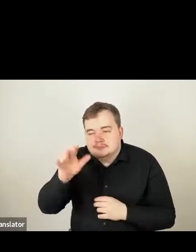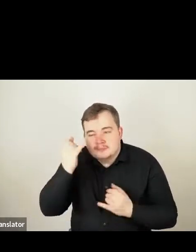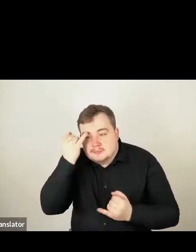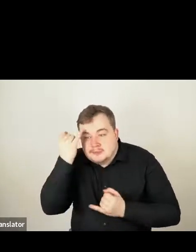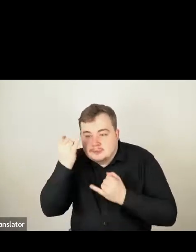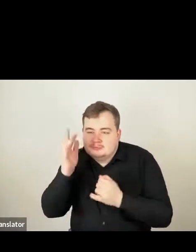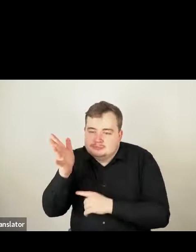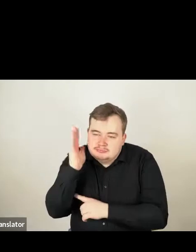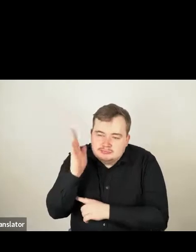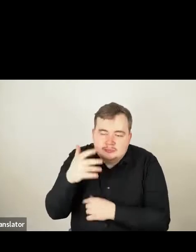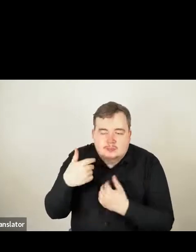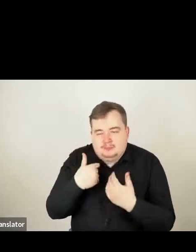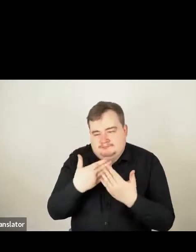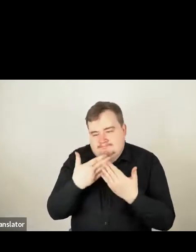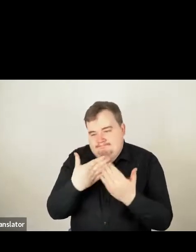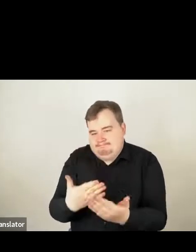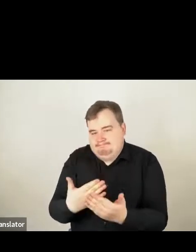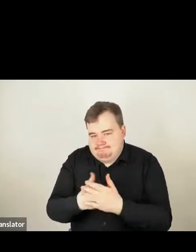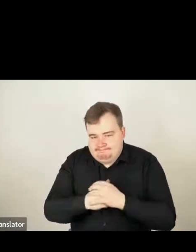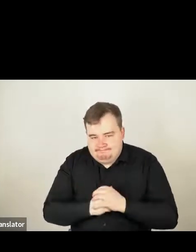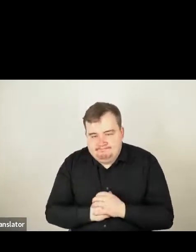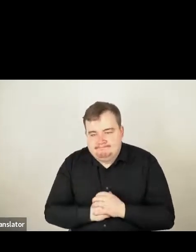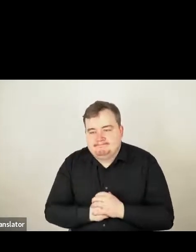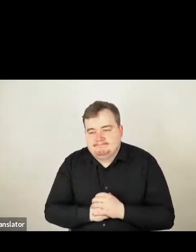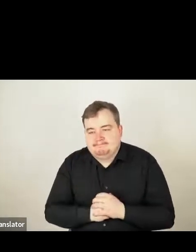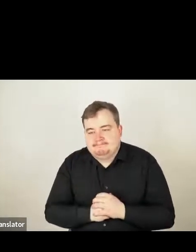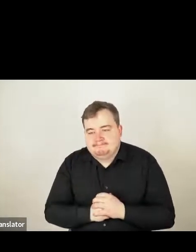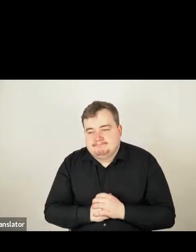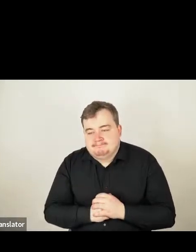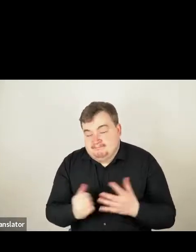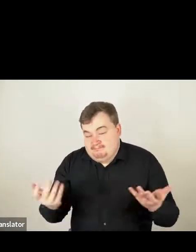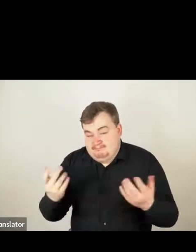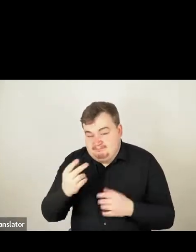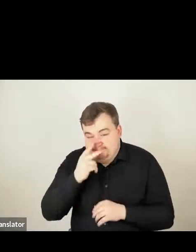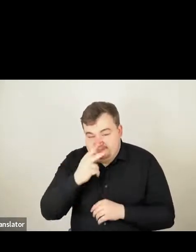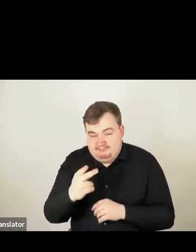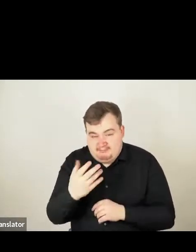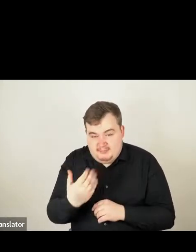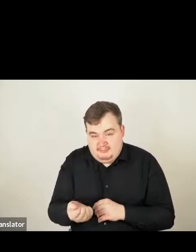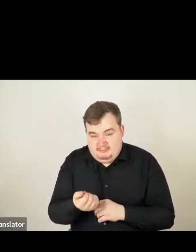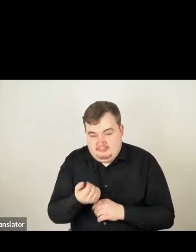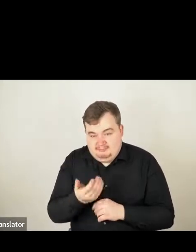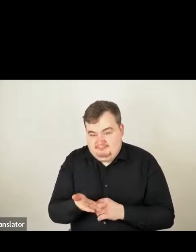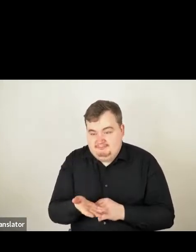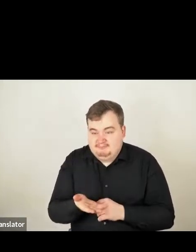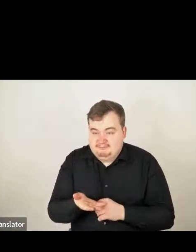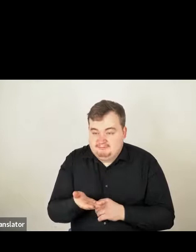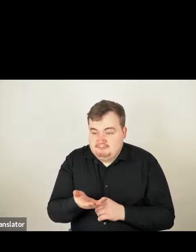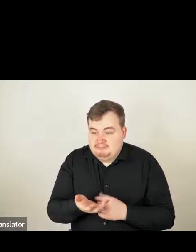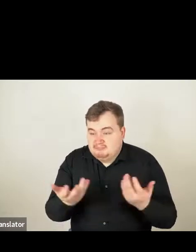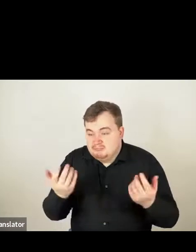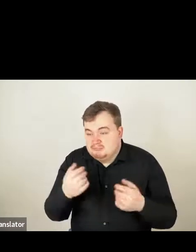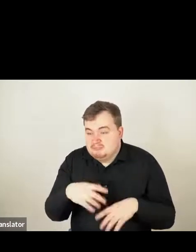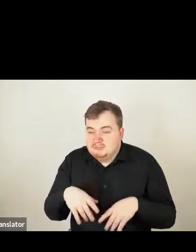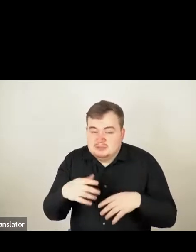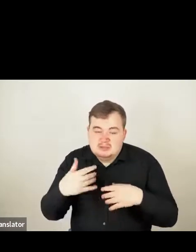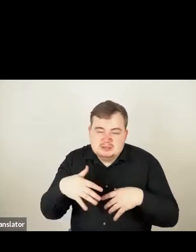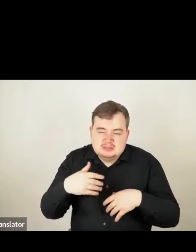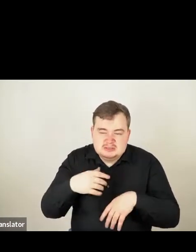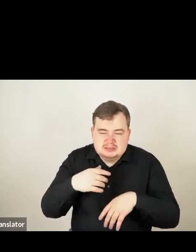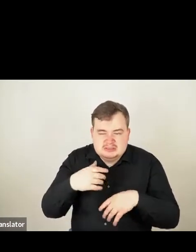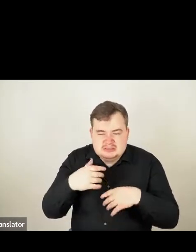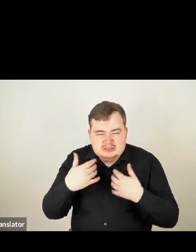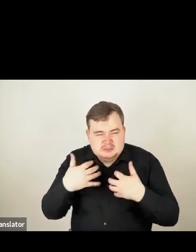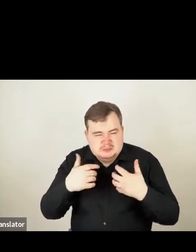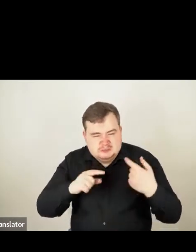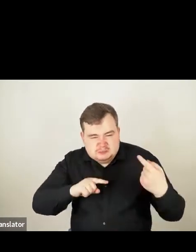presentation that demonstrated that if there are critical actors present in